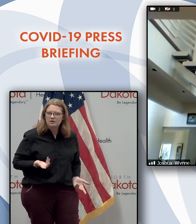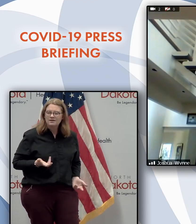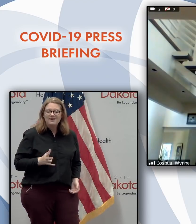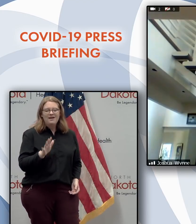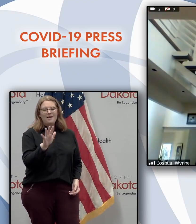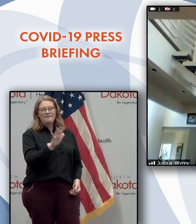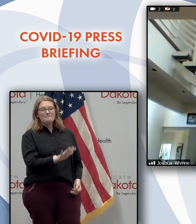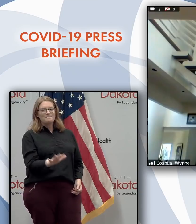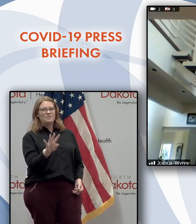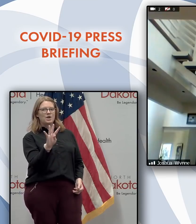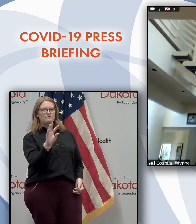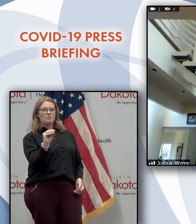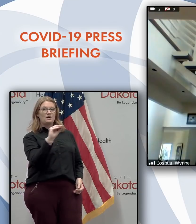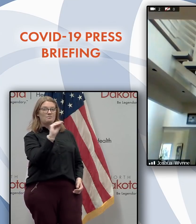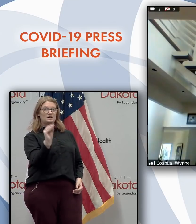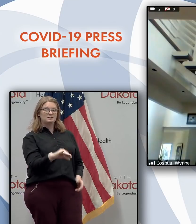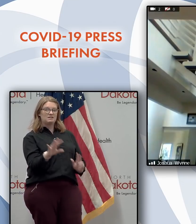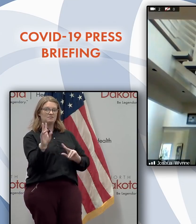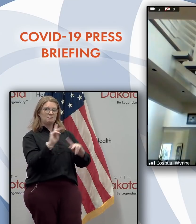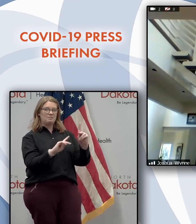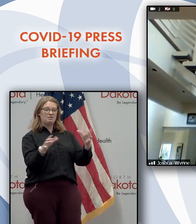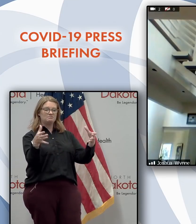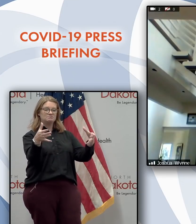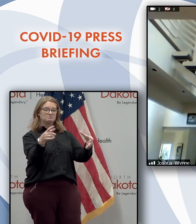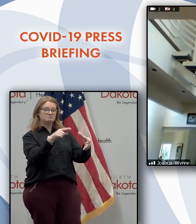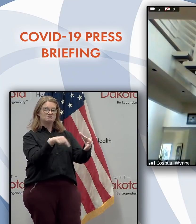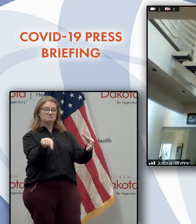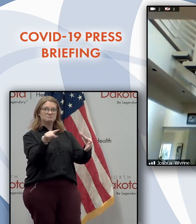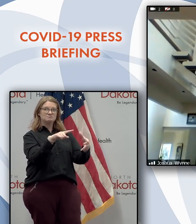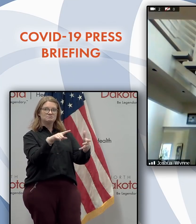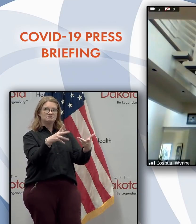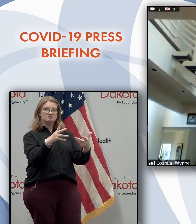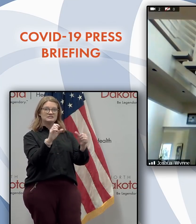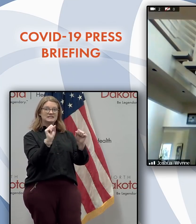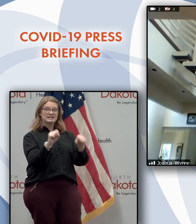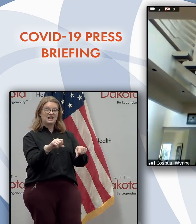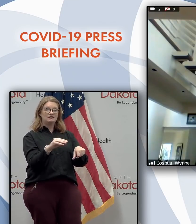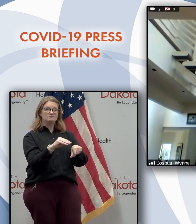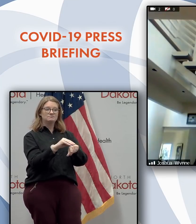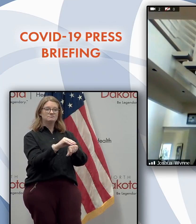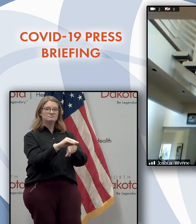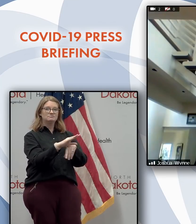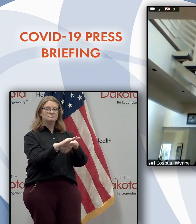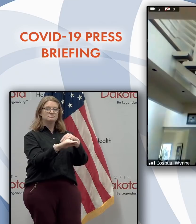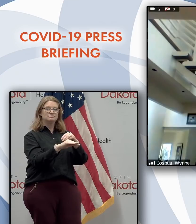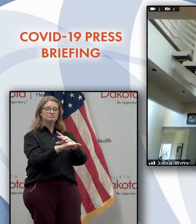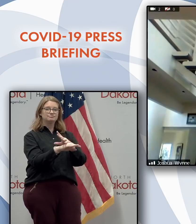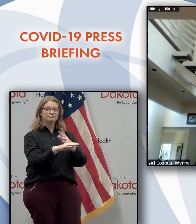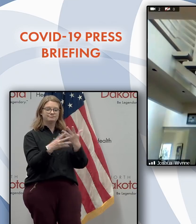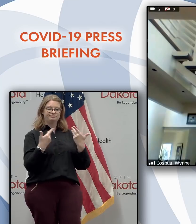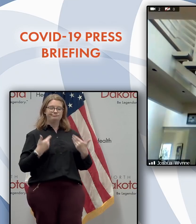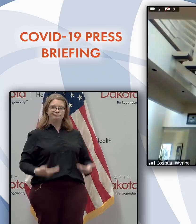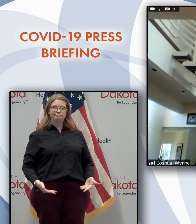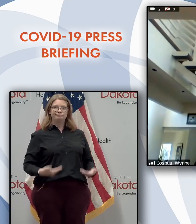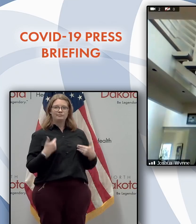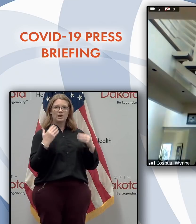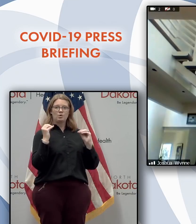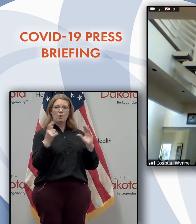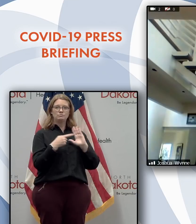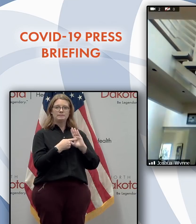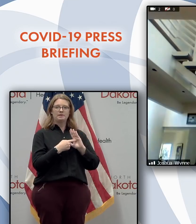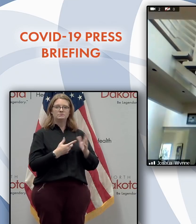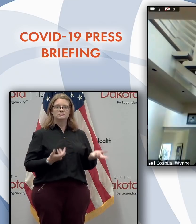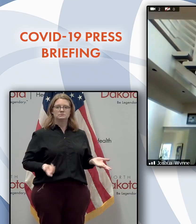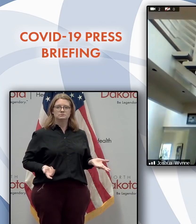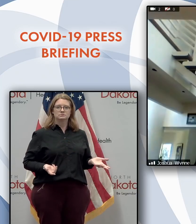of people may be able to transmit the COVID virus and yet have no symptoms whatsoever.